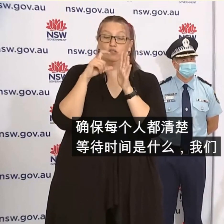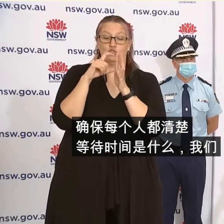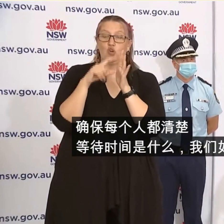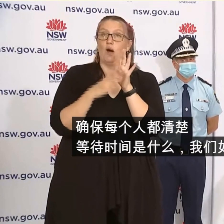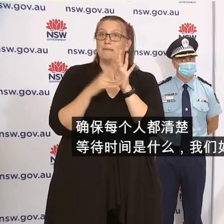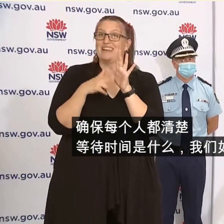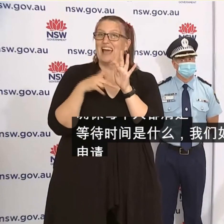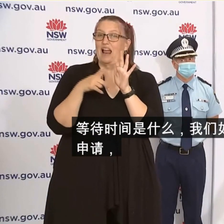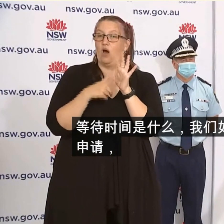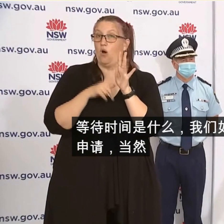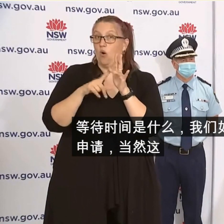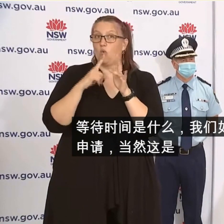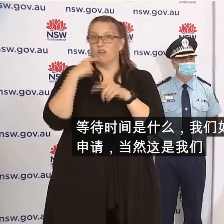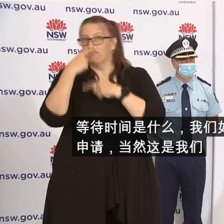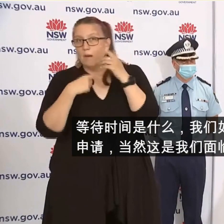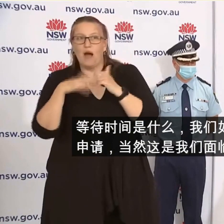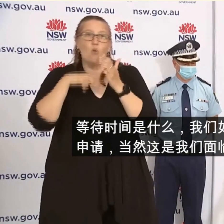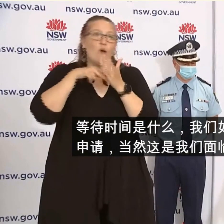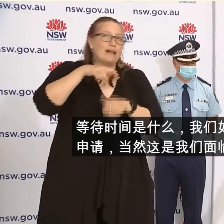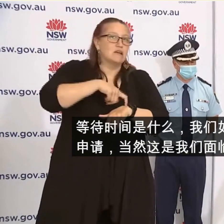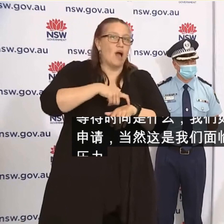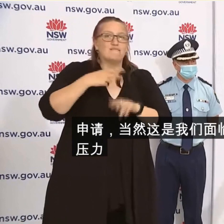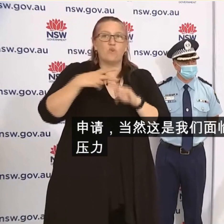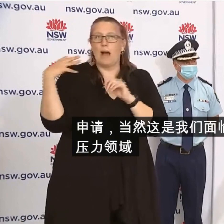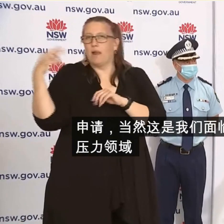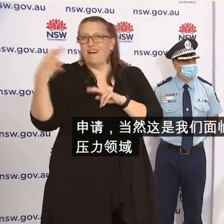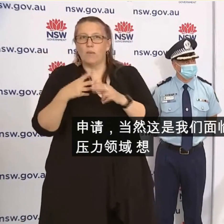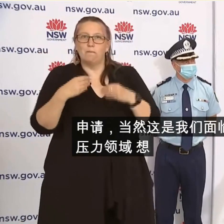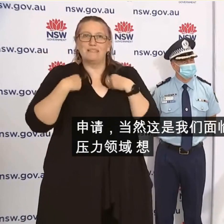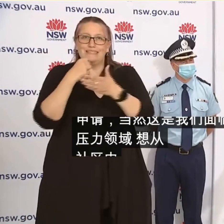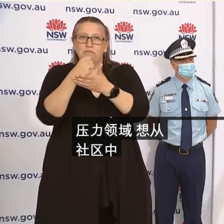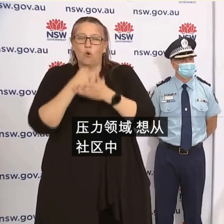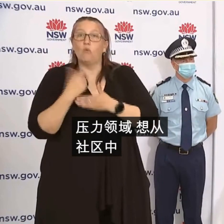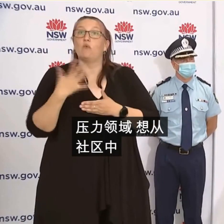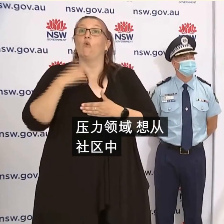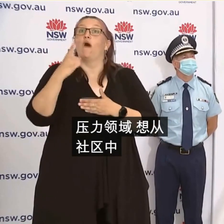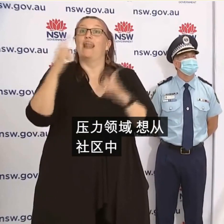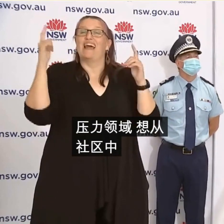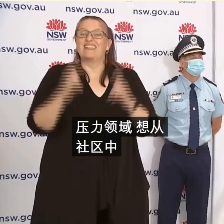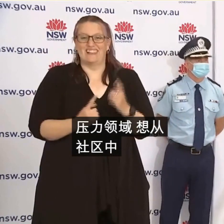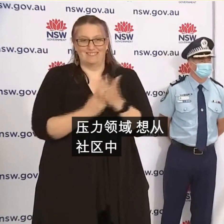times are, how we can process applications, and certainly it's one area of stress we want to take away from the community.